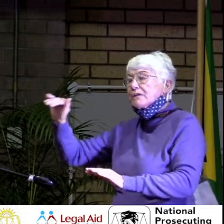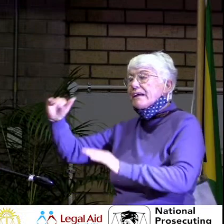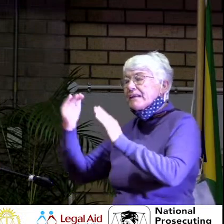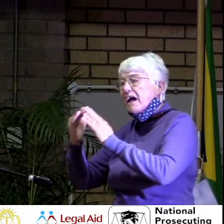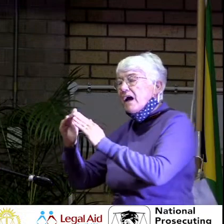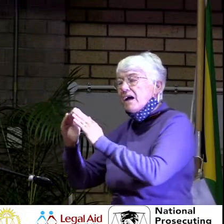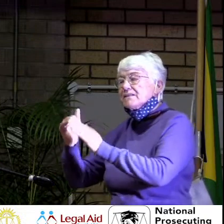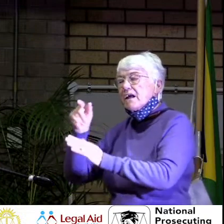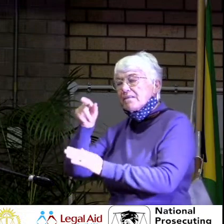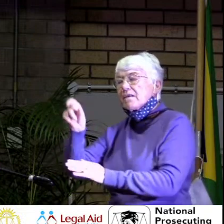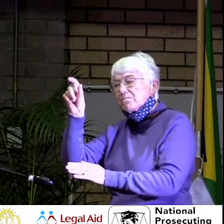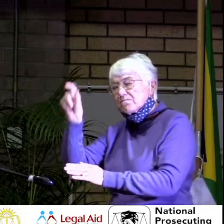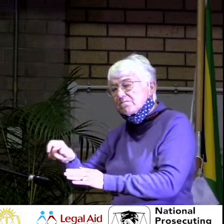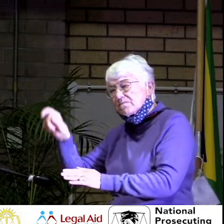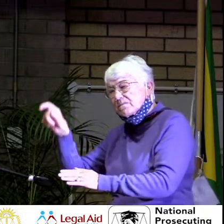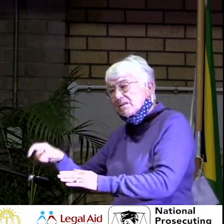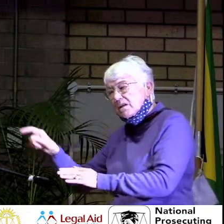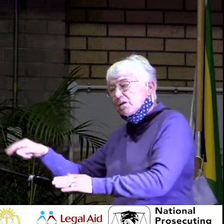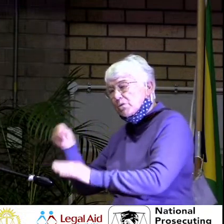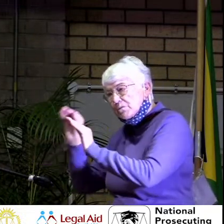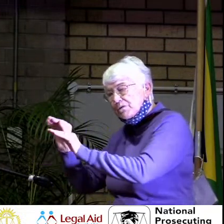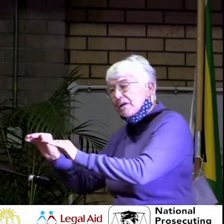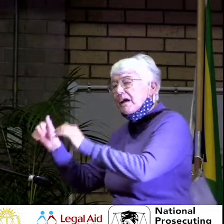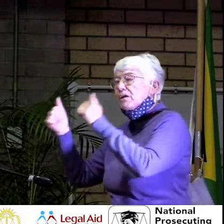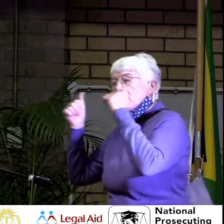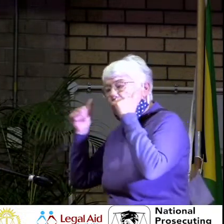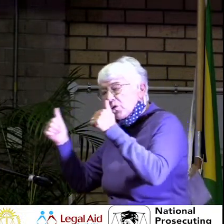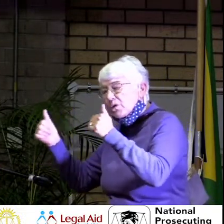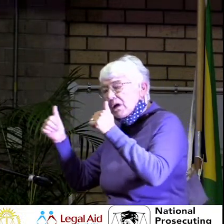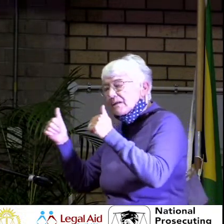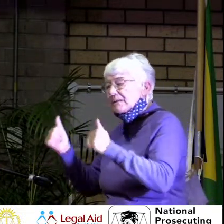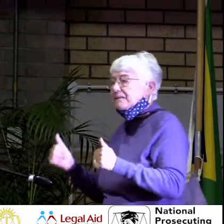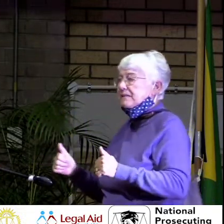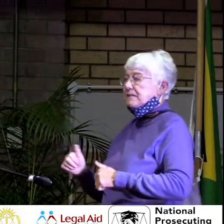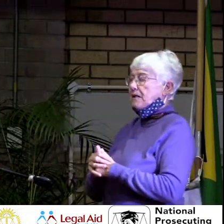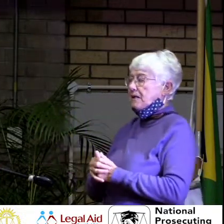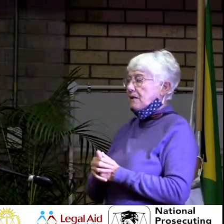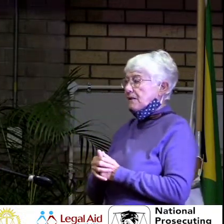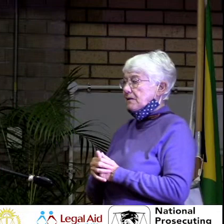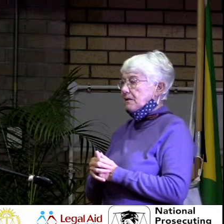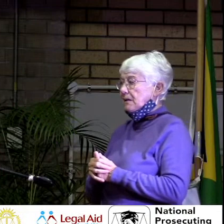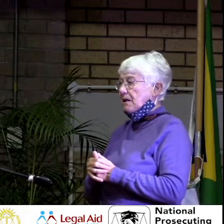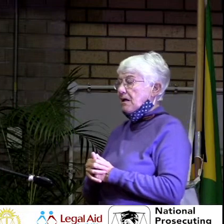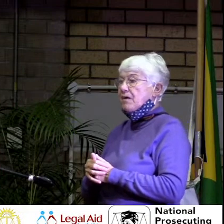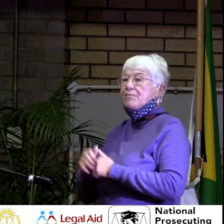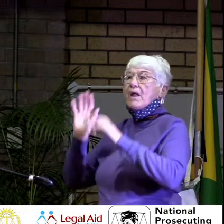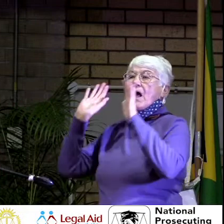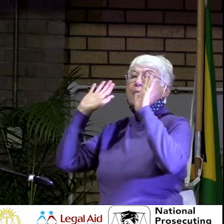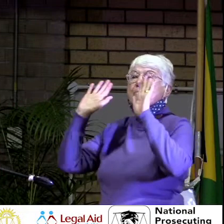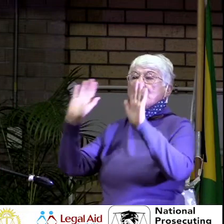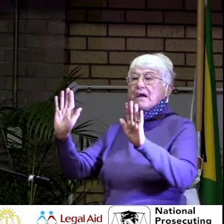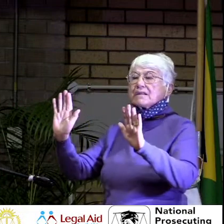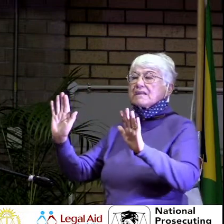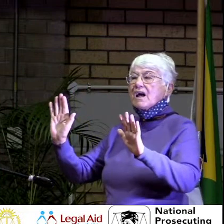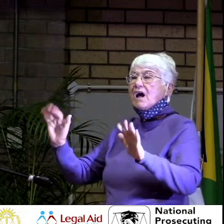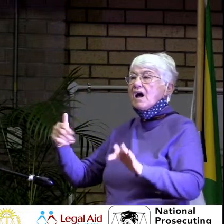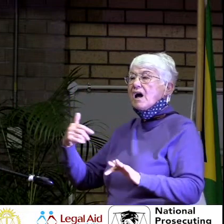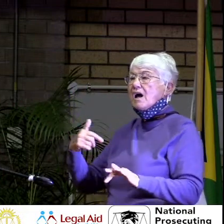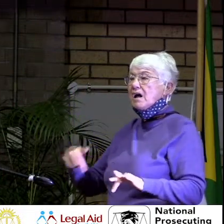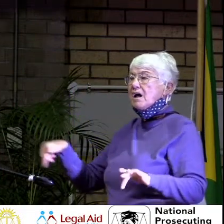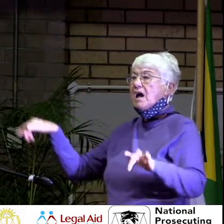social attitudes which make the rights and needs of women subject to the will of men. You know, one of the things